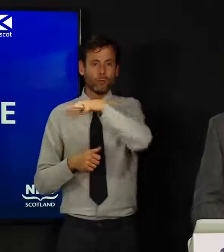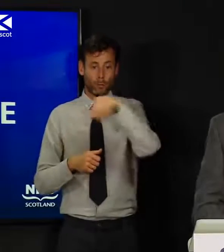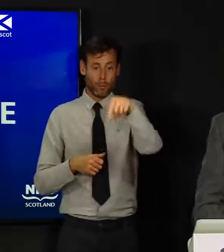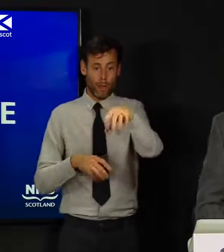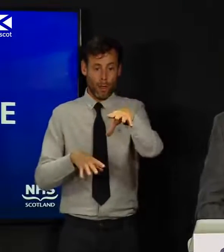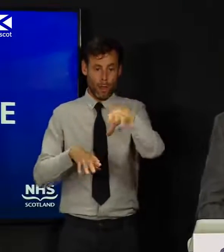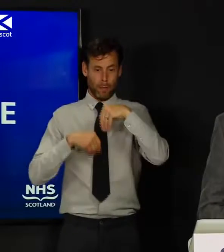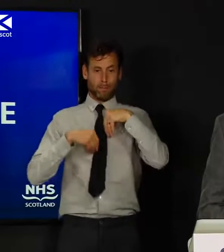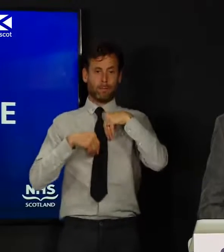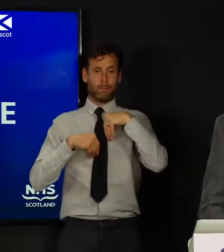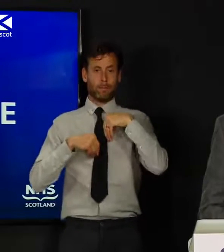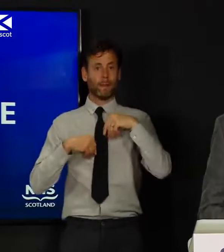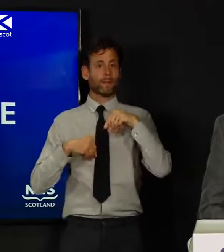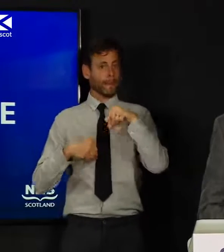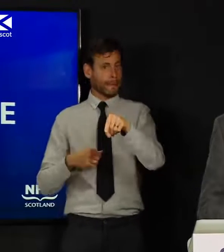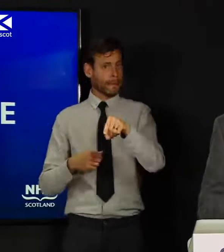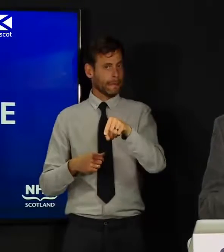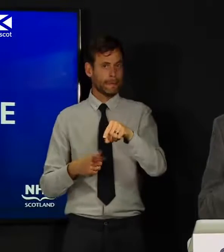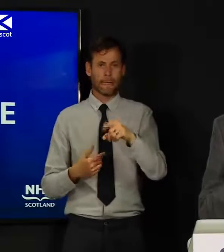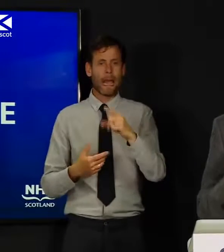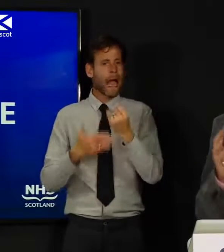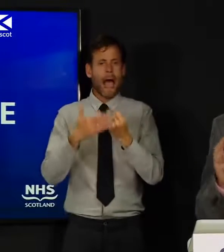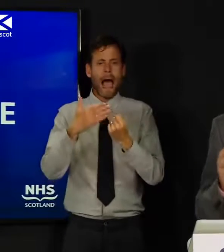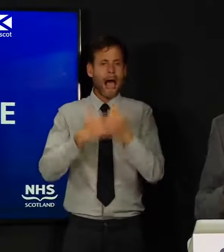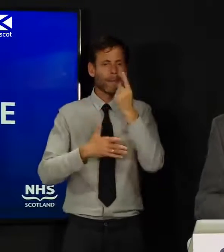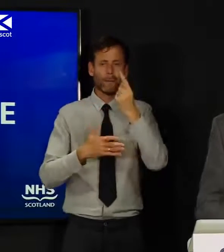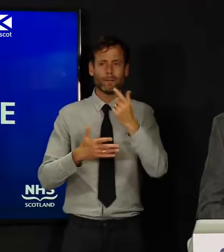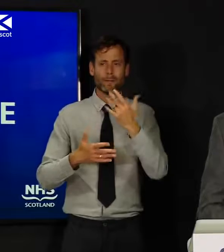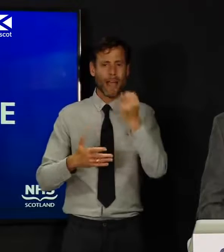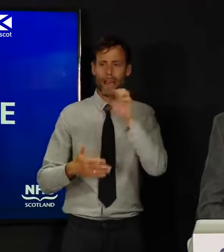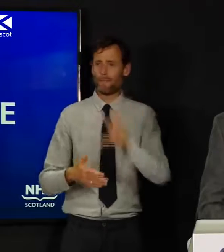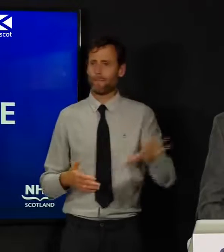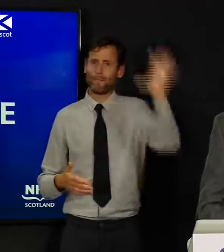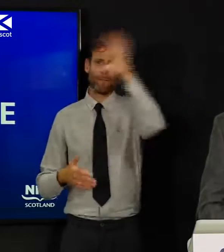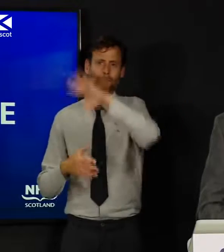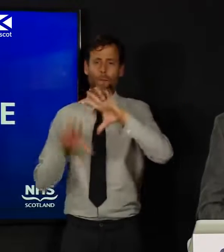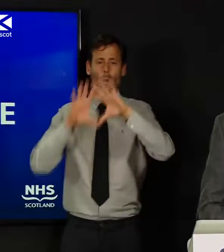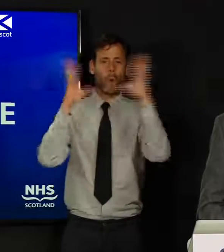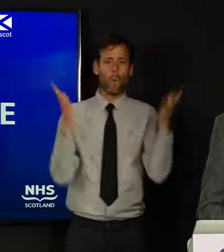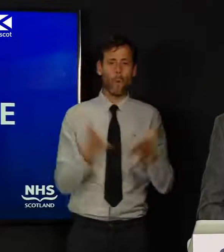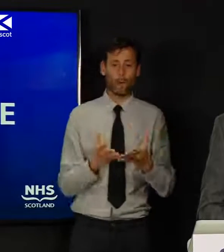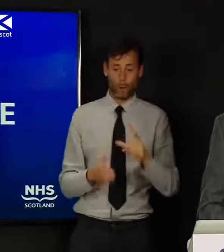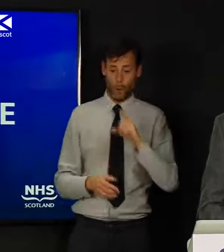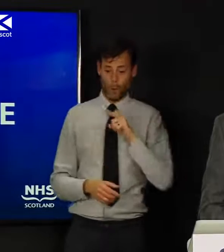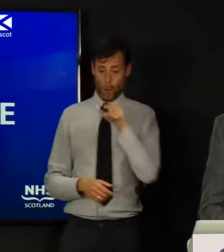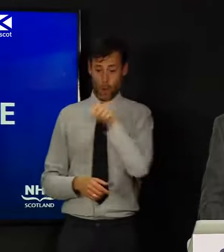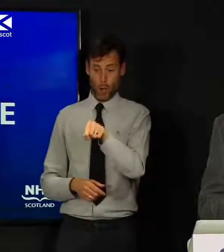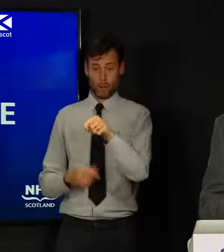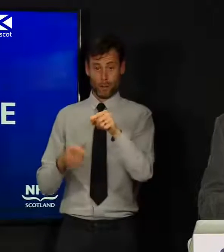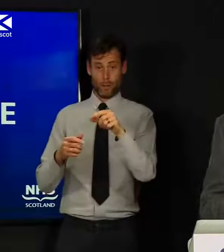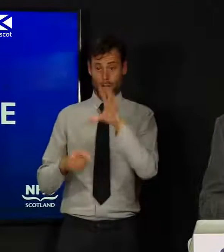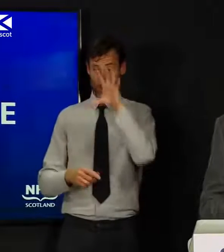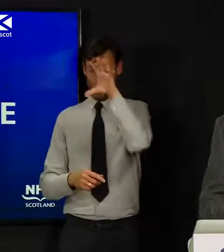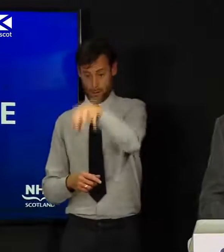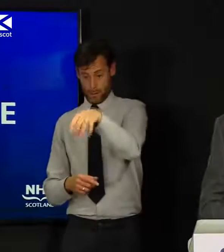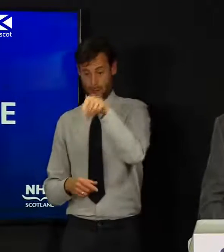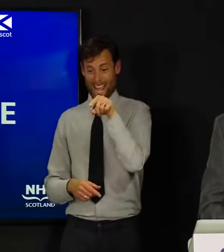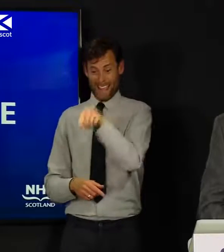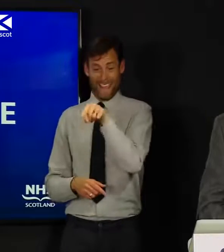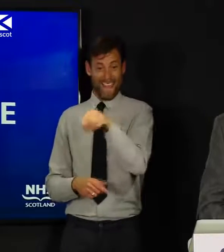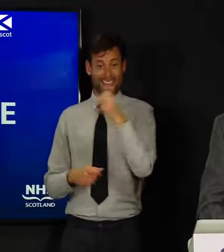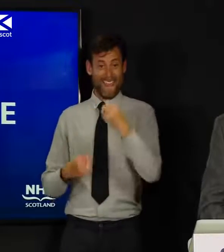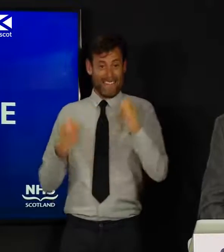healthcare system in the world where you put very sick people in institutions. Scotland has a globally